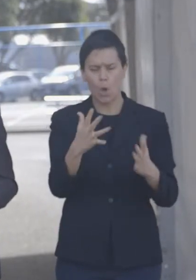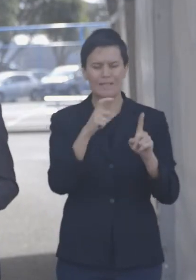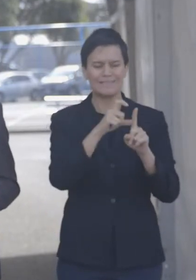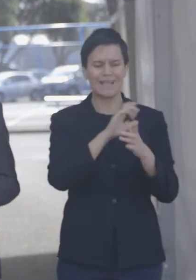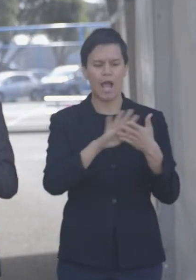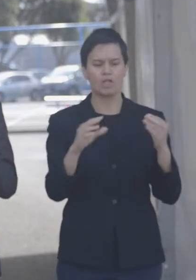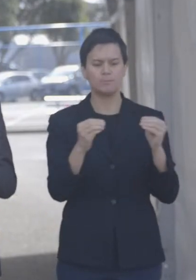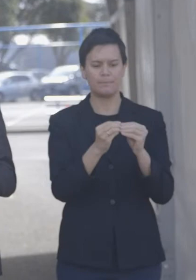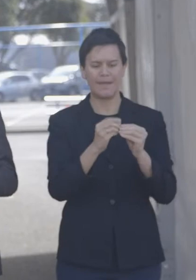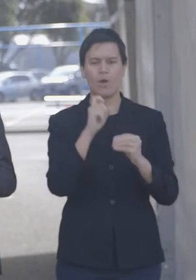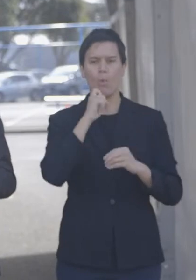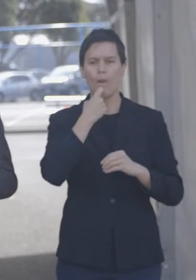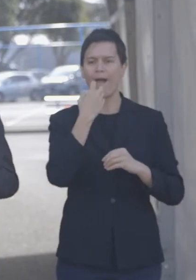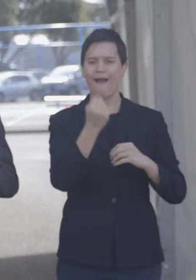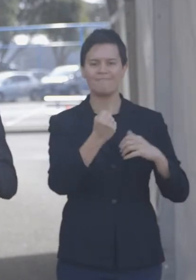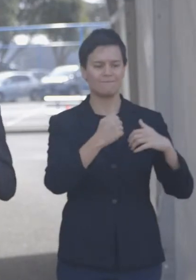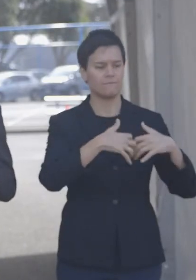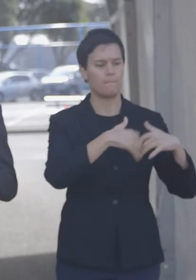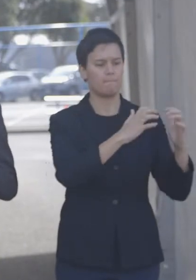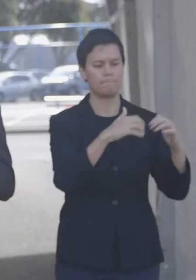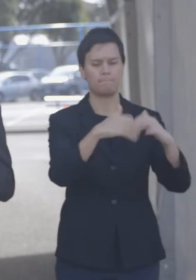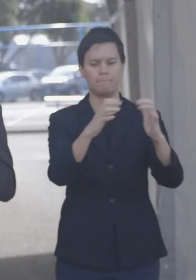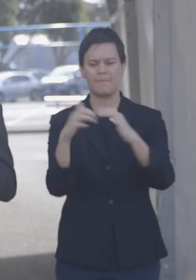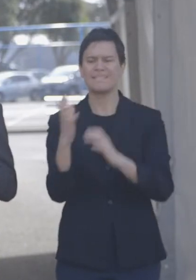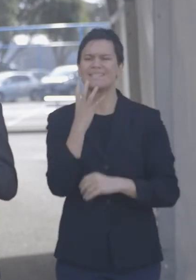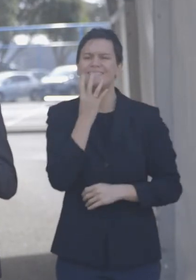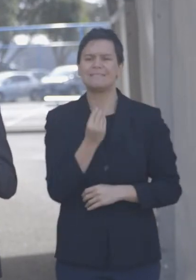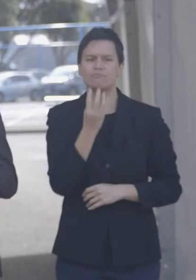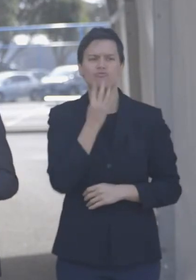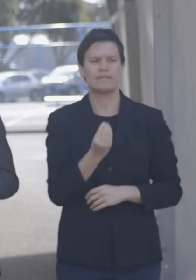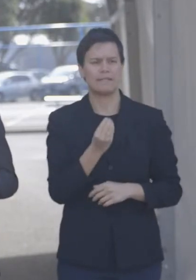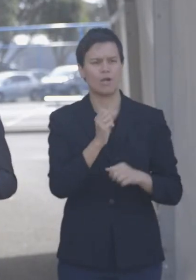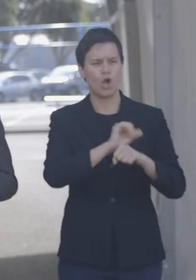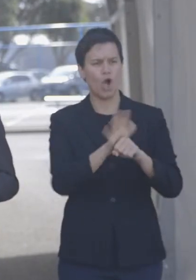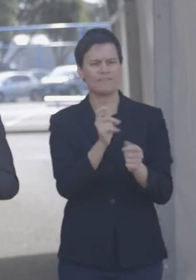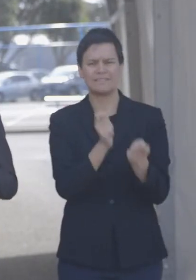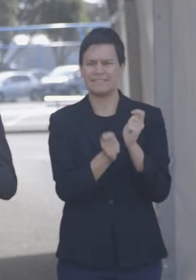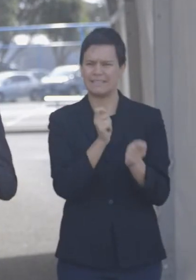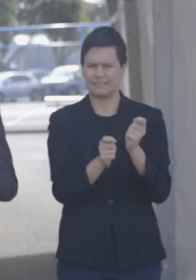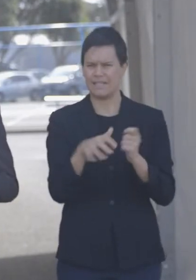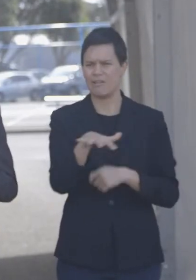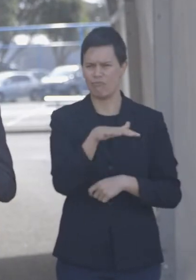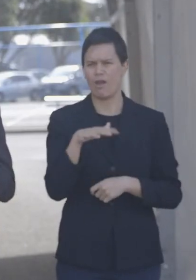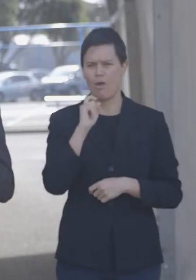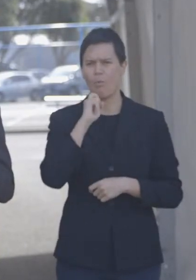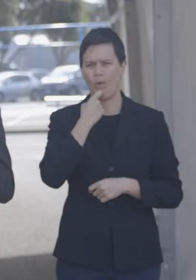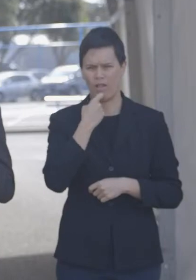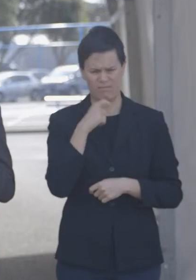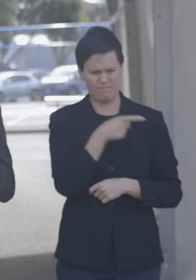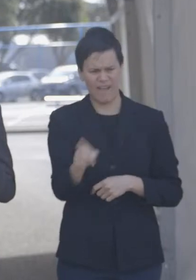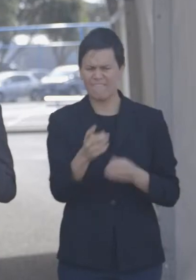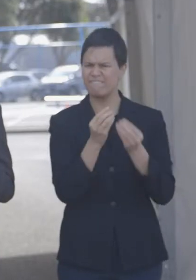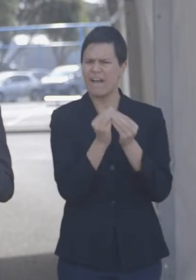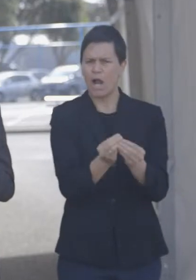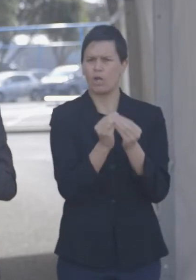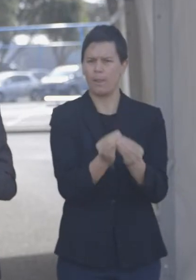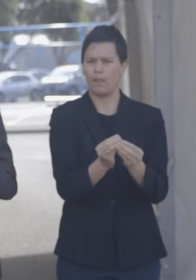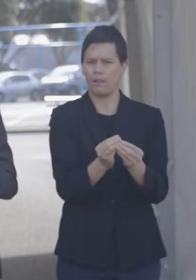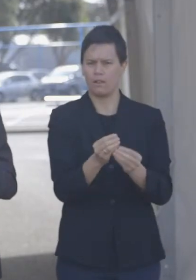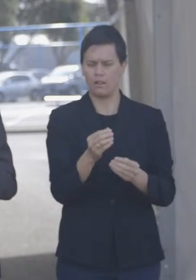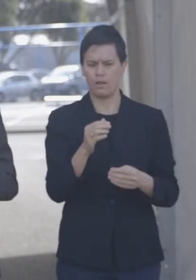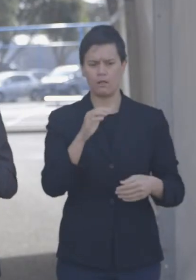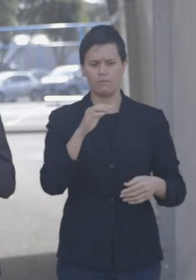country this week. You could see last week the value of those pop-up clinics in terms of getting the community numbers of